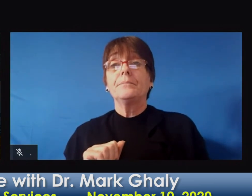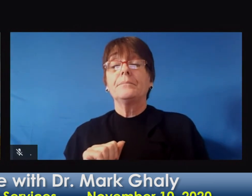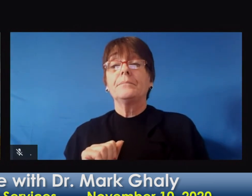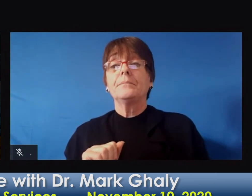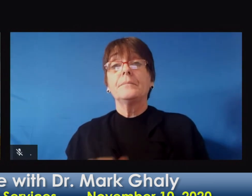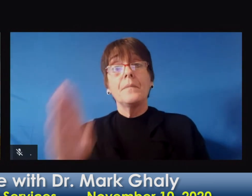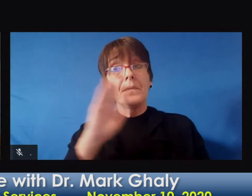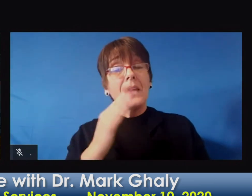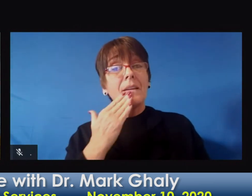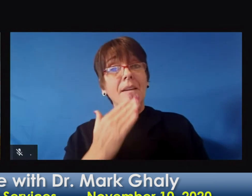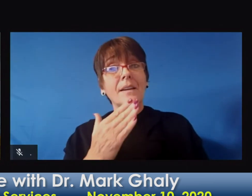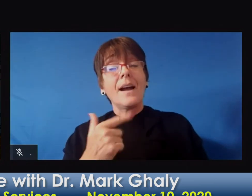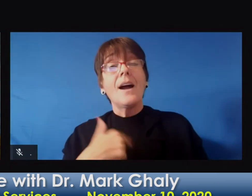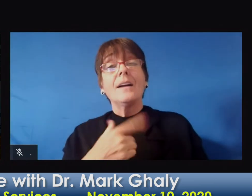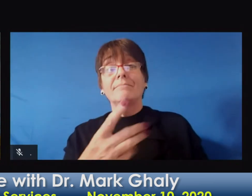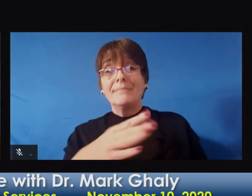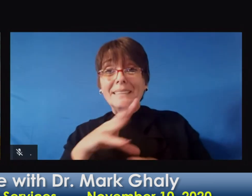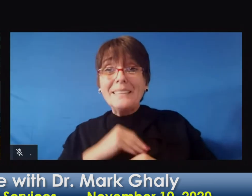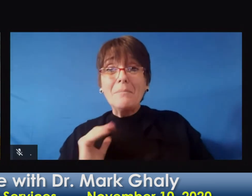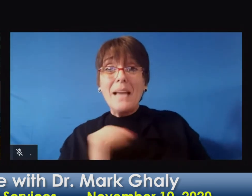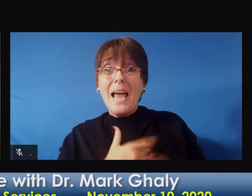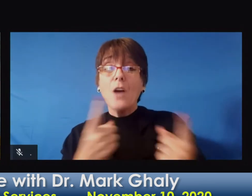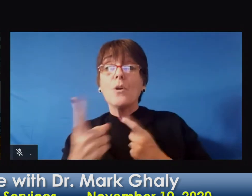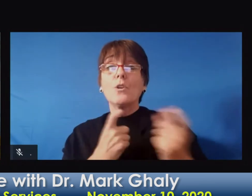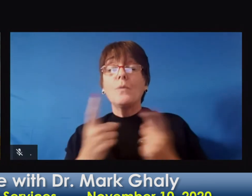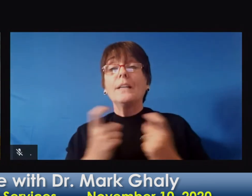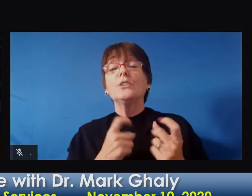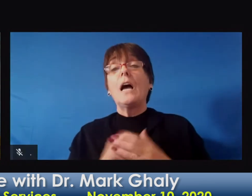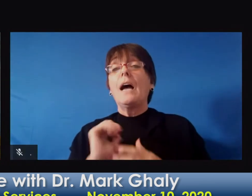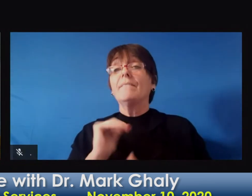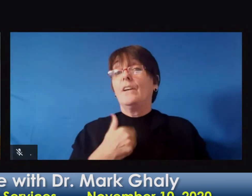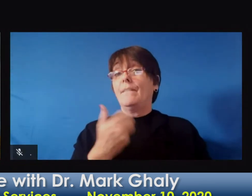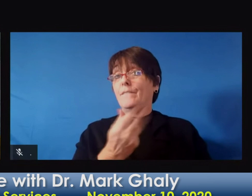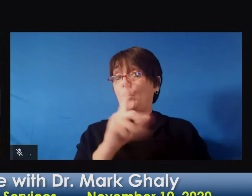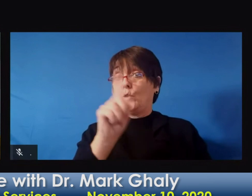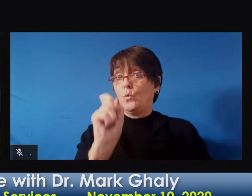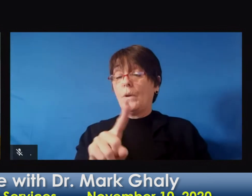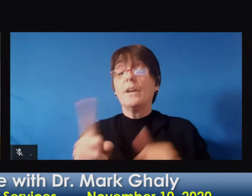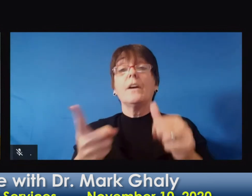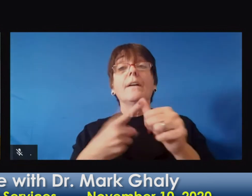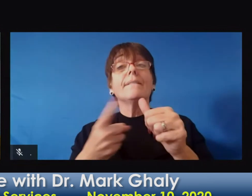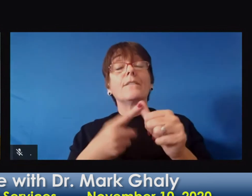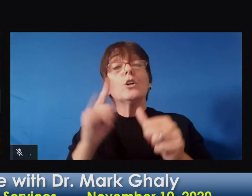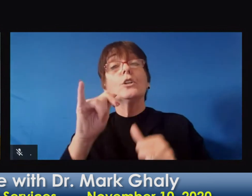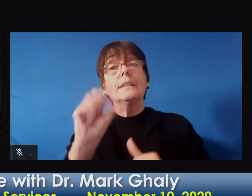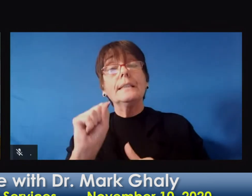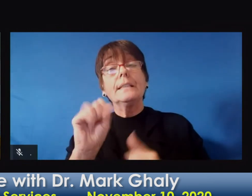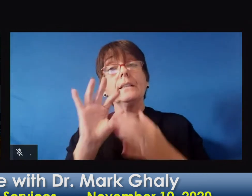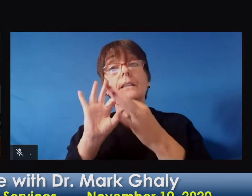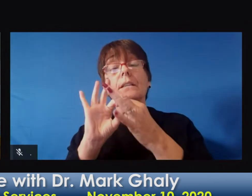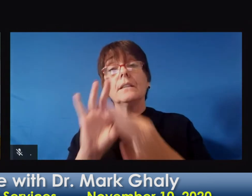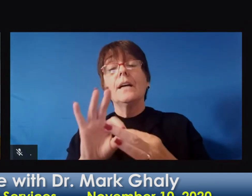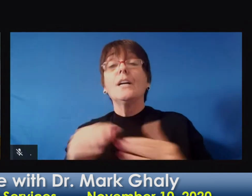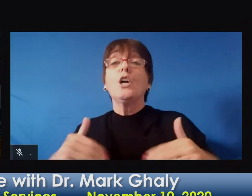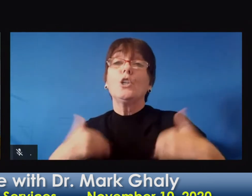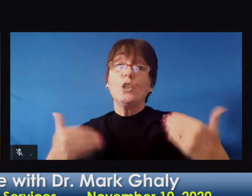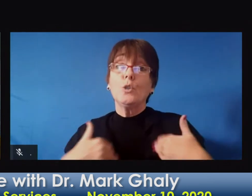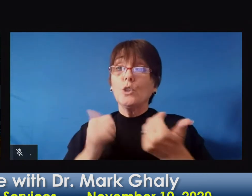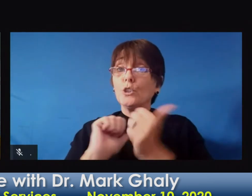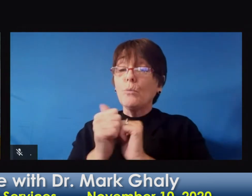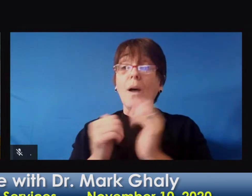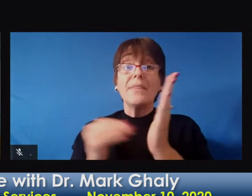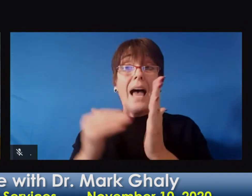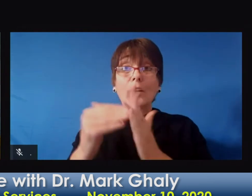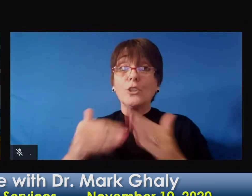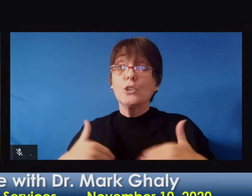Thanks so much for taking our question, Doctor. Actually, if you will, we have two questions. The first is regarding youth sports. Thousands of youth